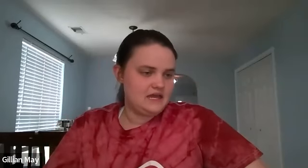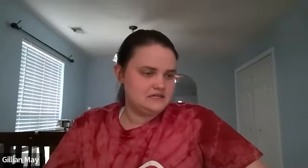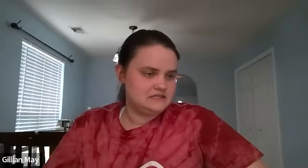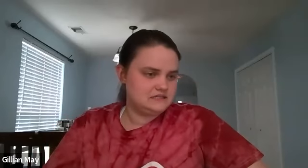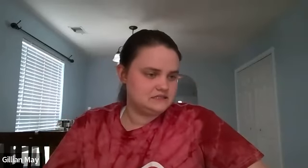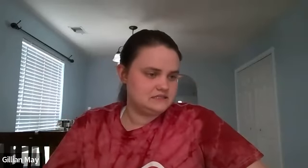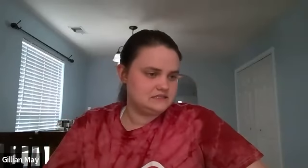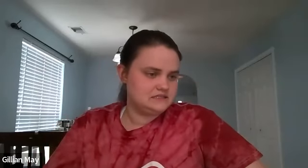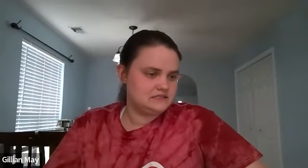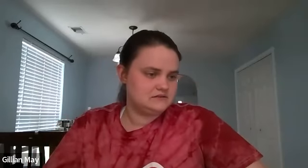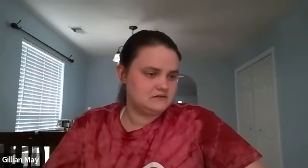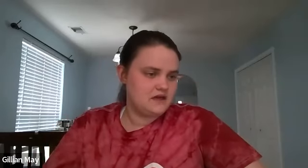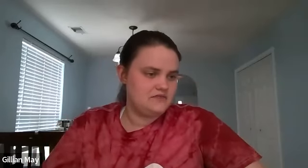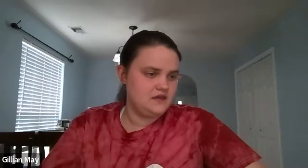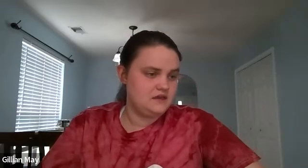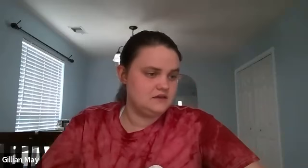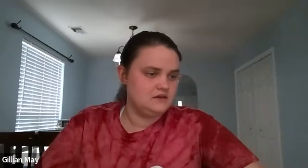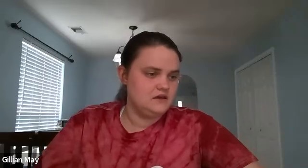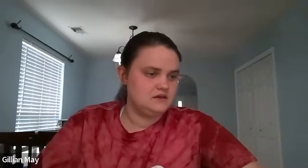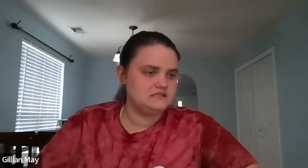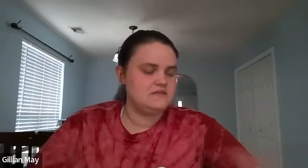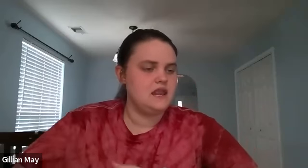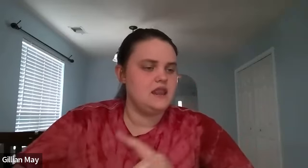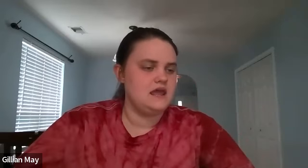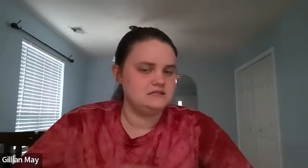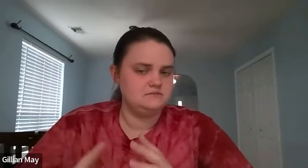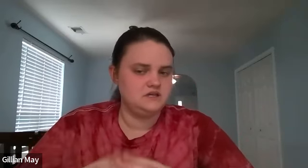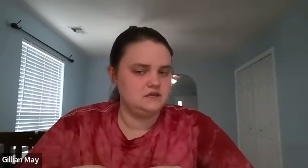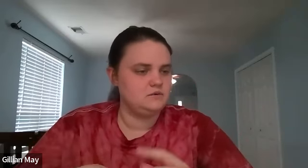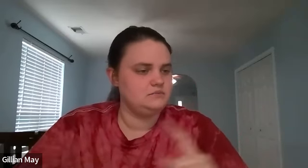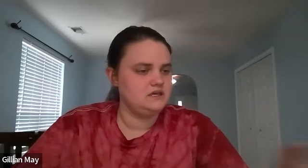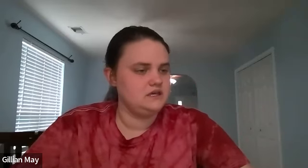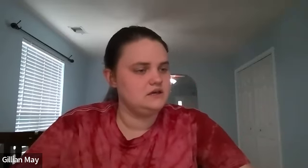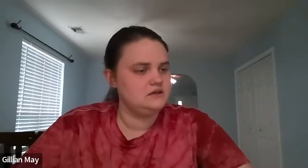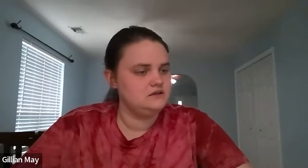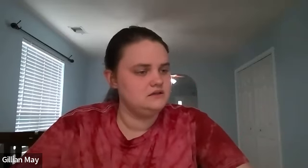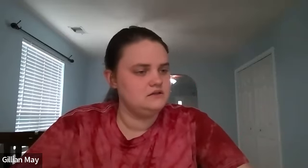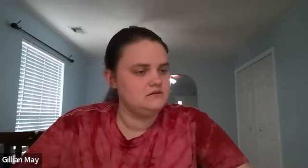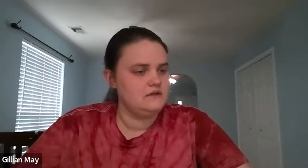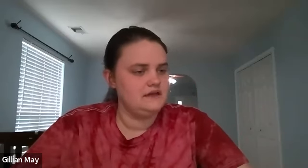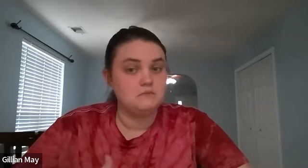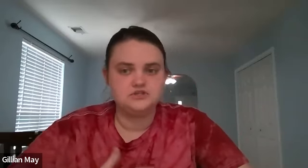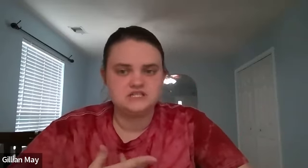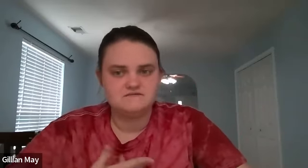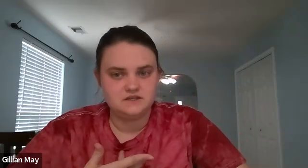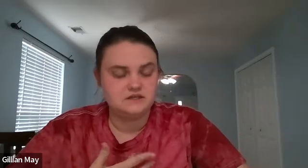And let's see, I think, because then the next meeting will be like emotions and